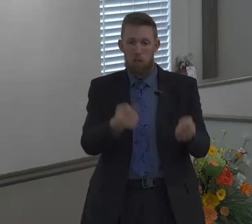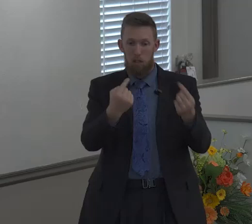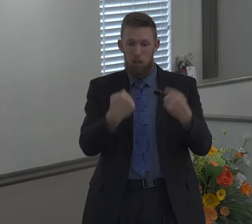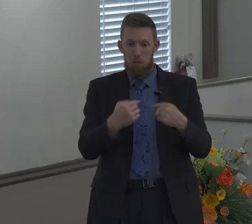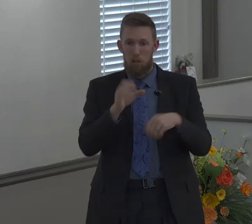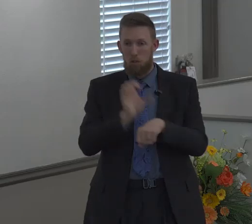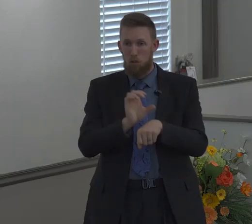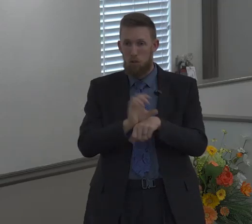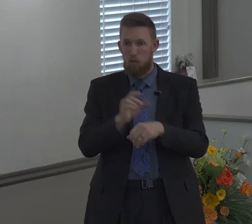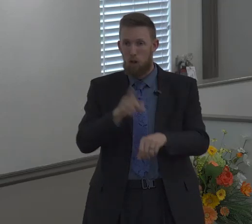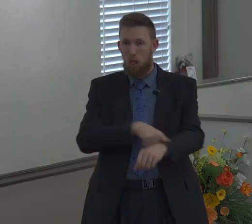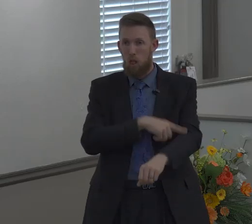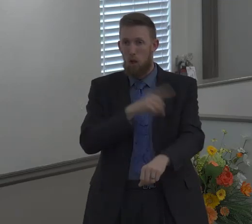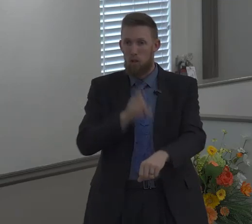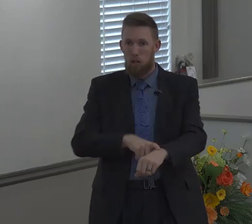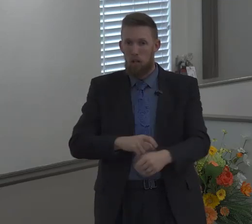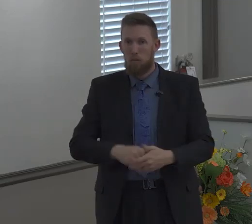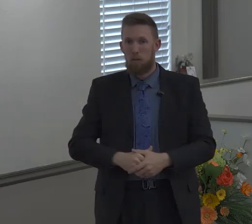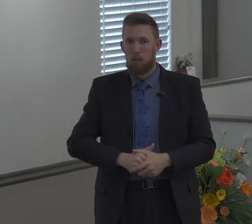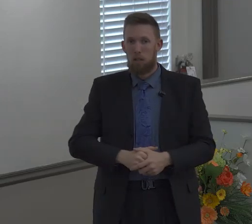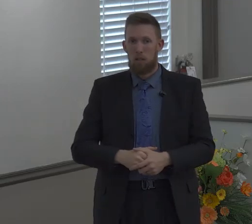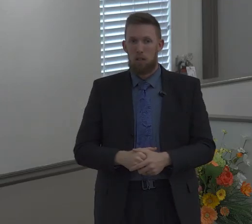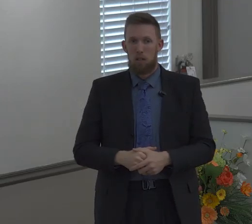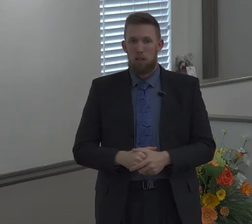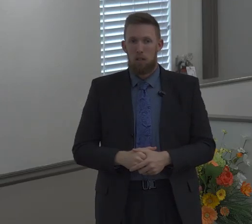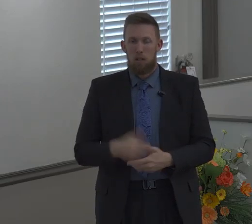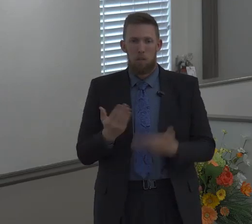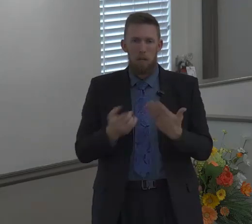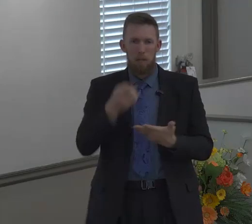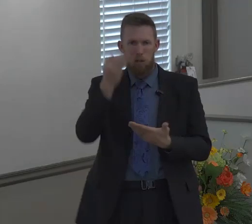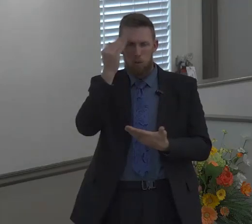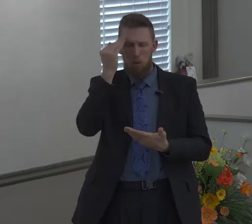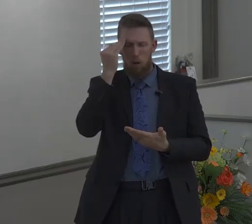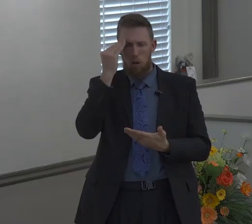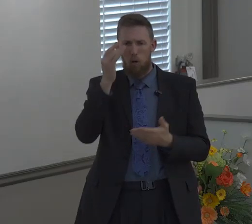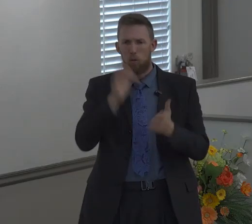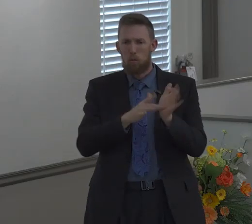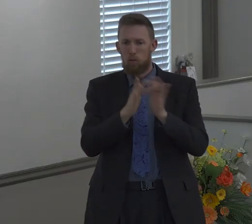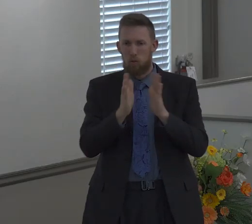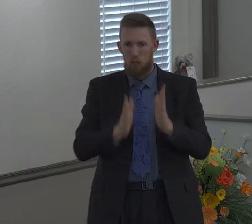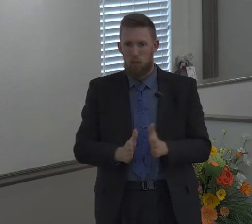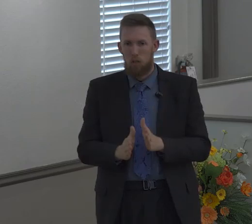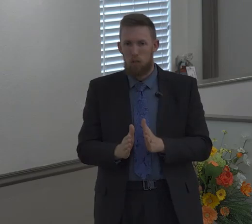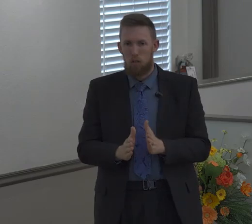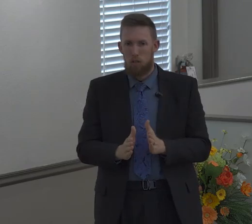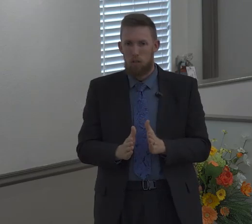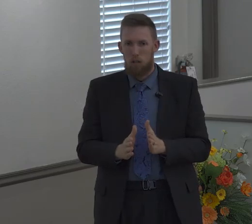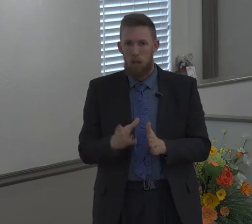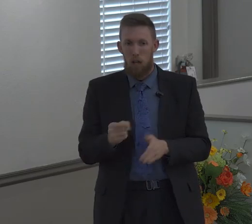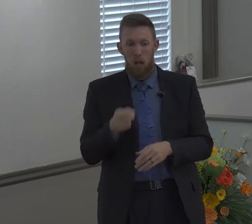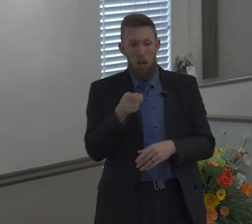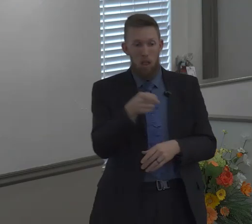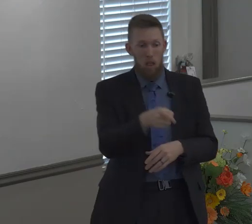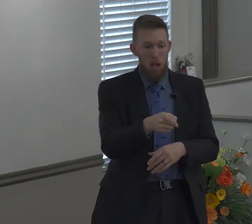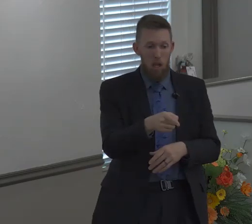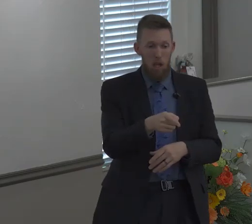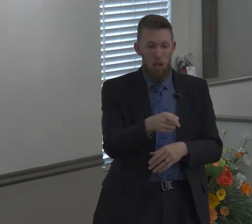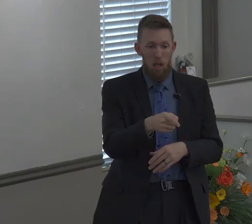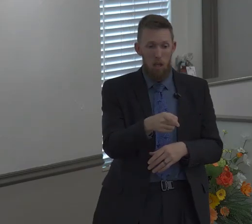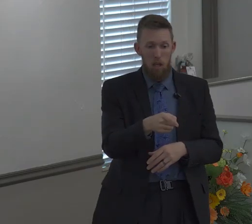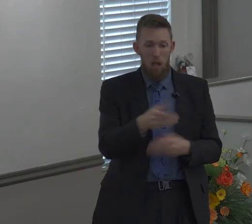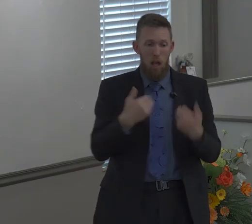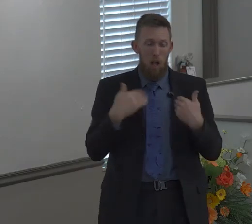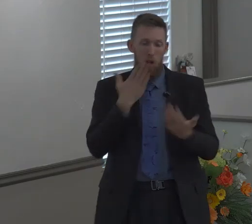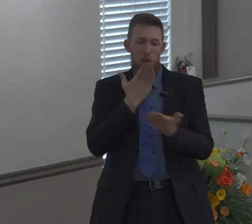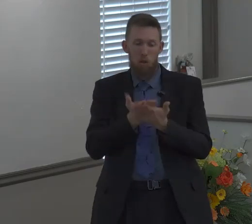you've been in a church for a long time. And you know Christians. I mean, you've known Christians. Oh man, this person